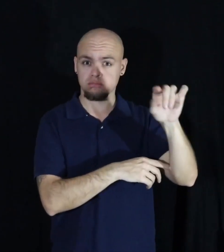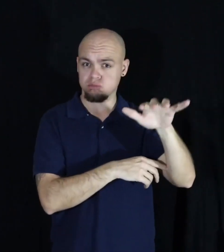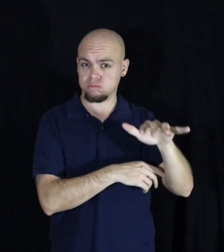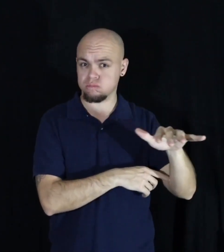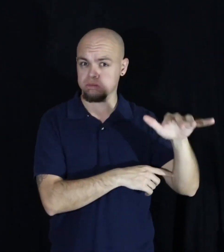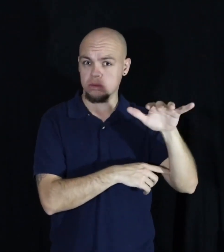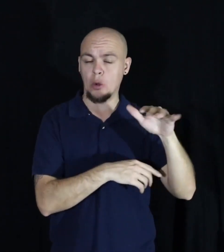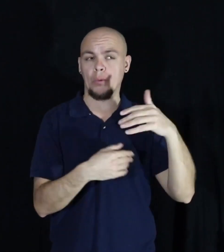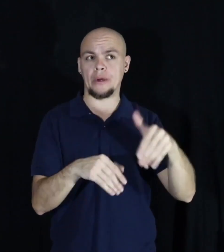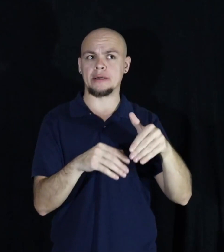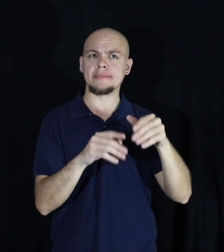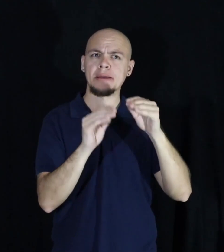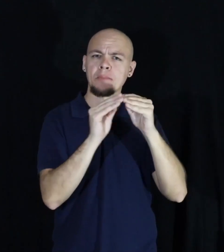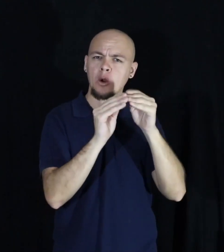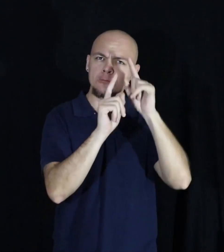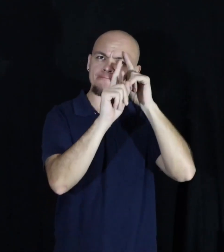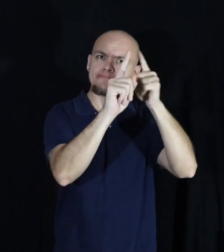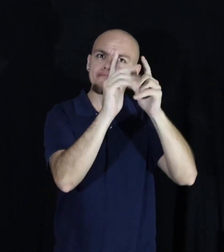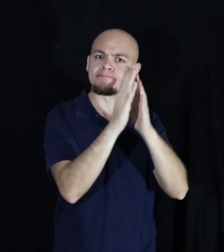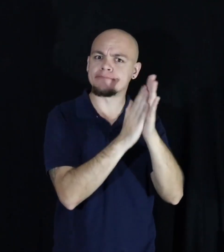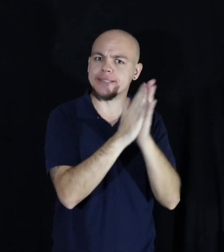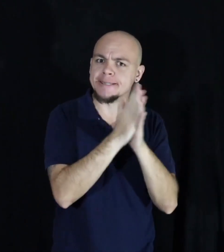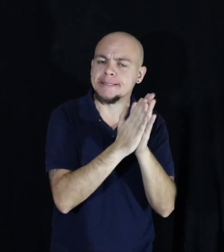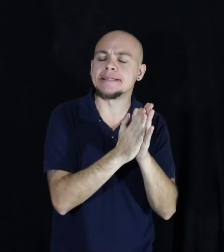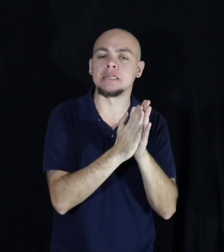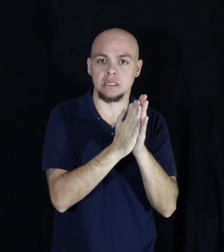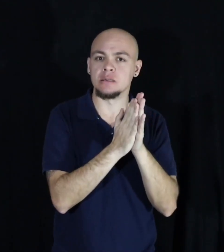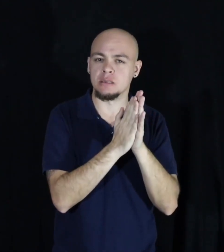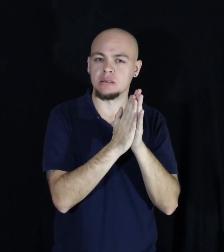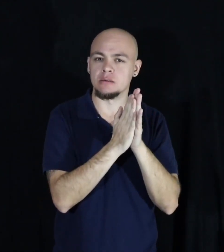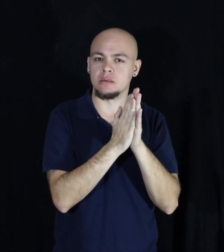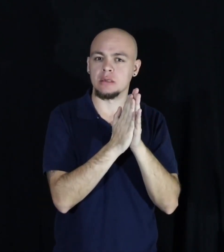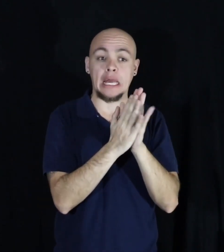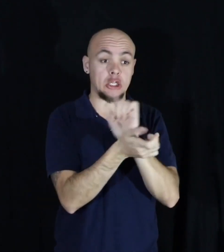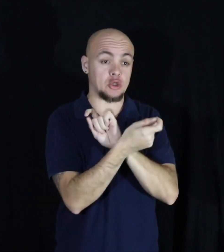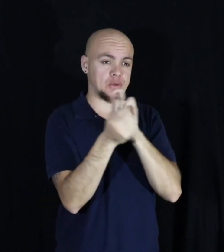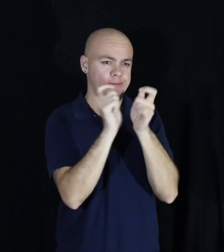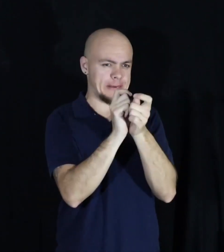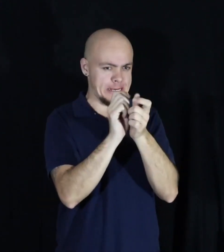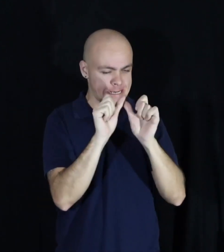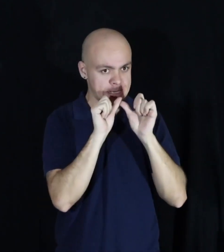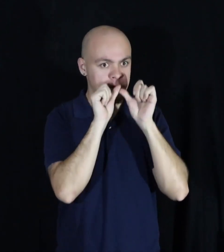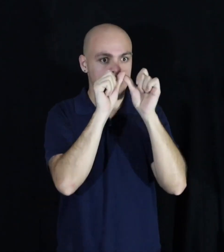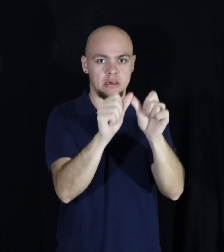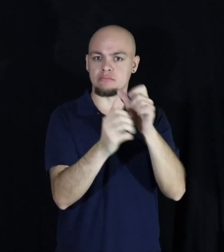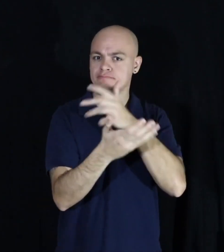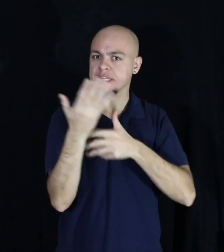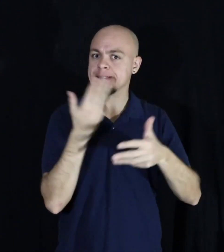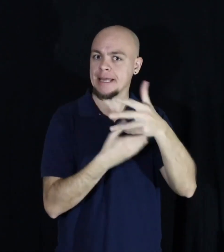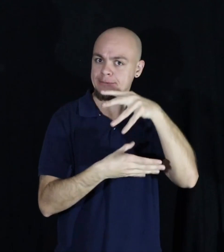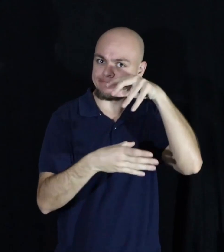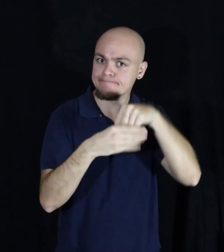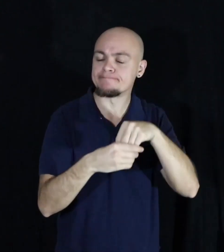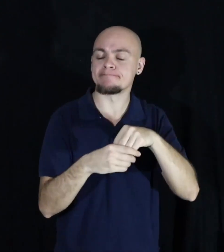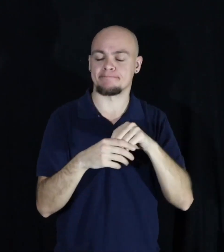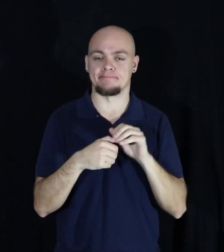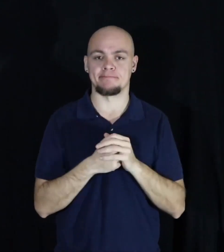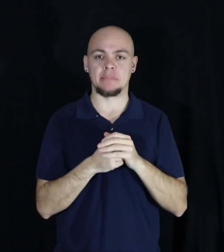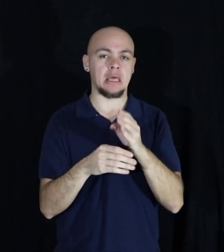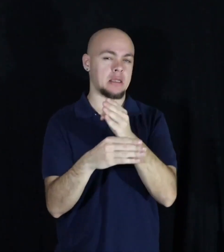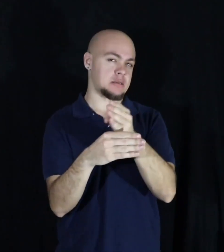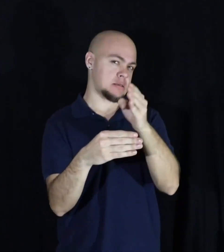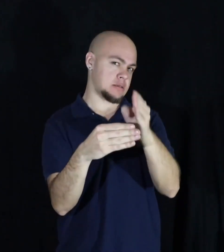more intentional and a way for us to catalyze transformation in our society. Now, in the